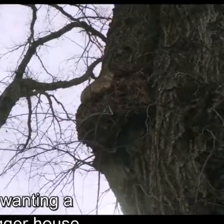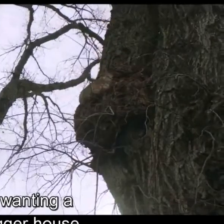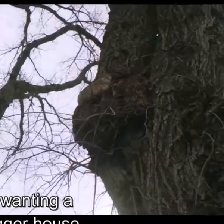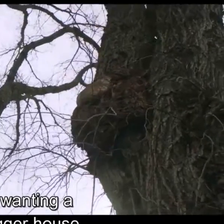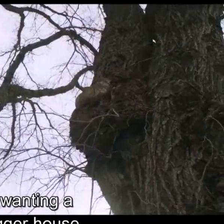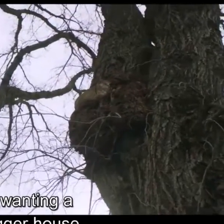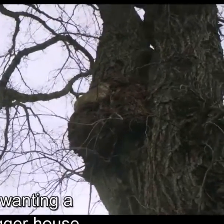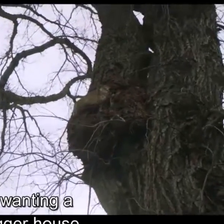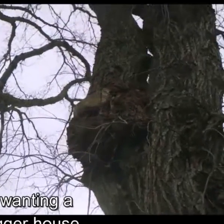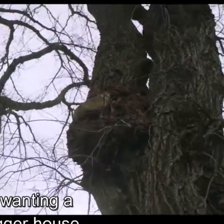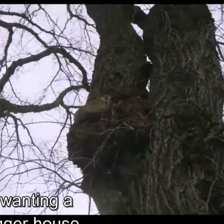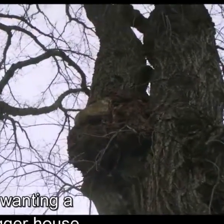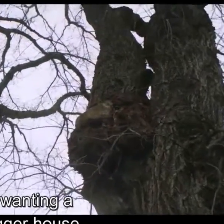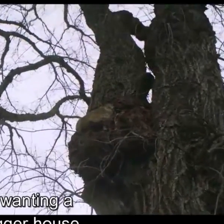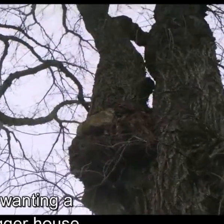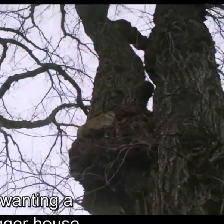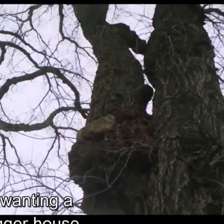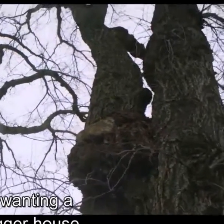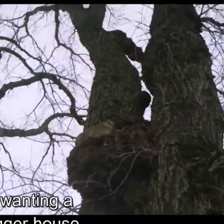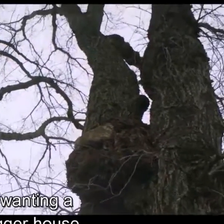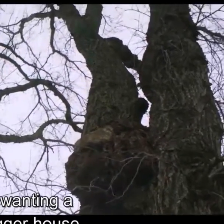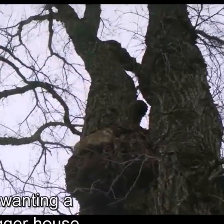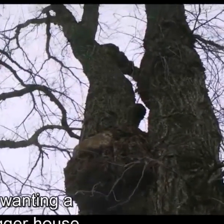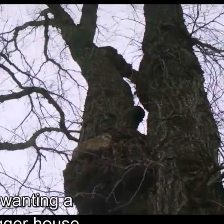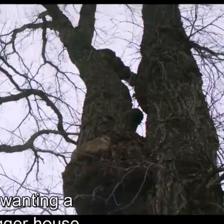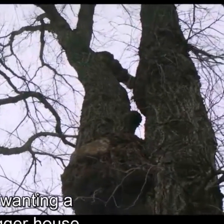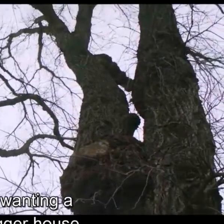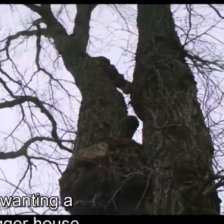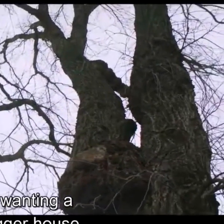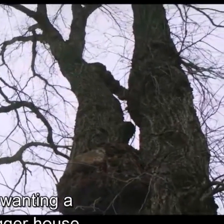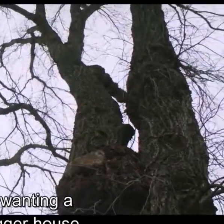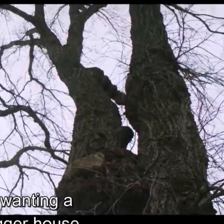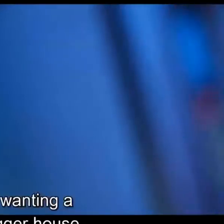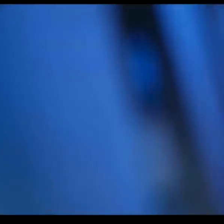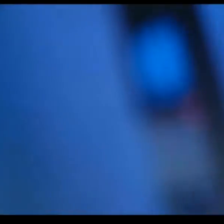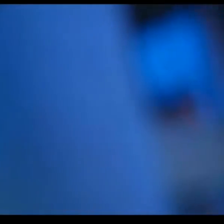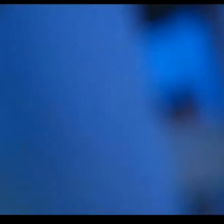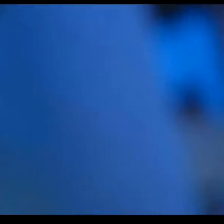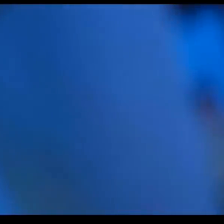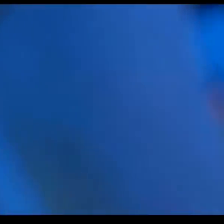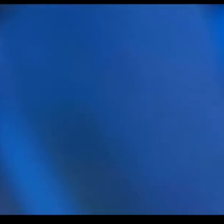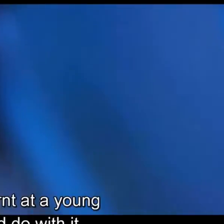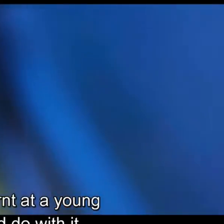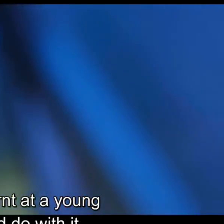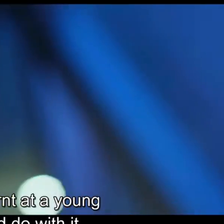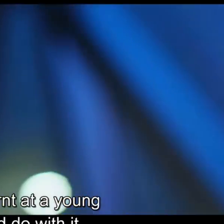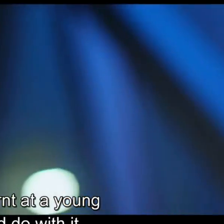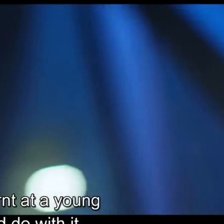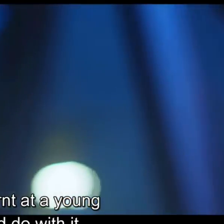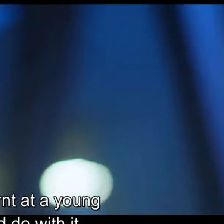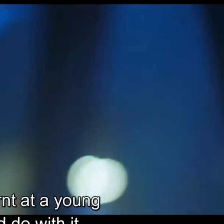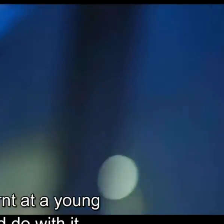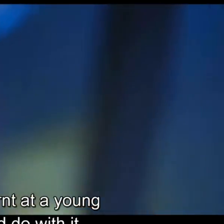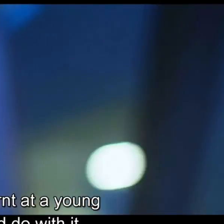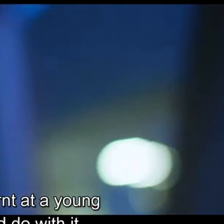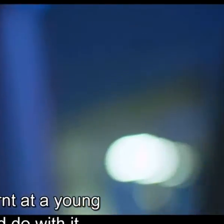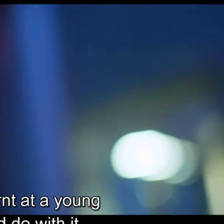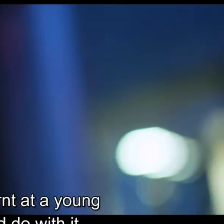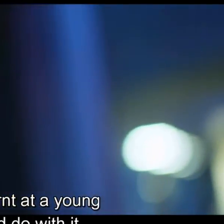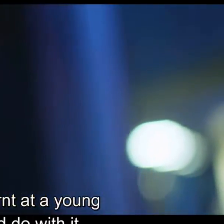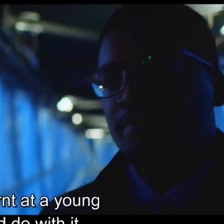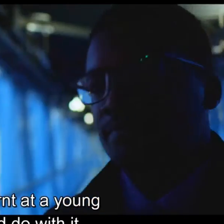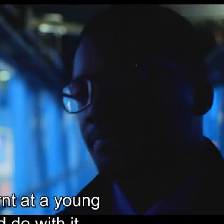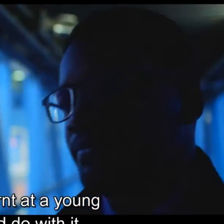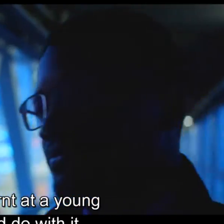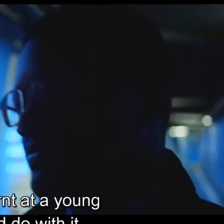But it's not for wanting a bigger car, a bigger house, but because I learned at a young